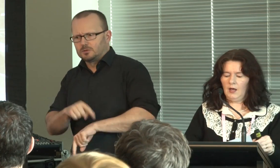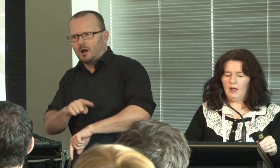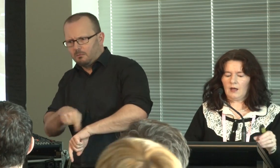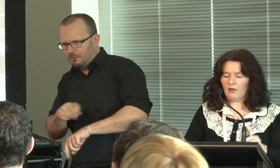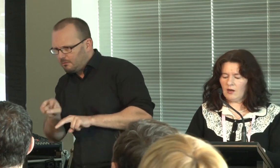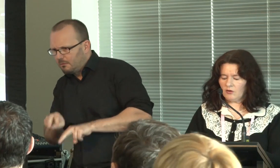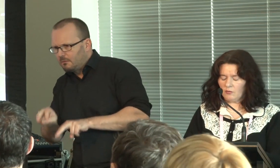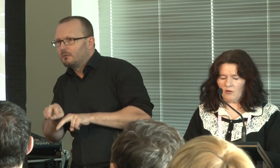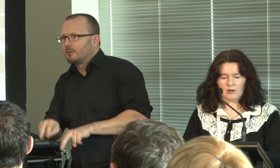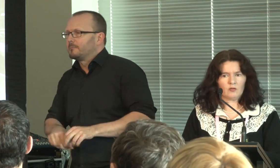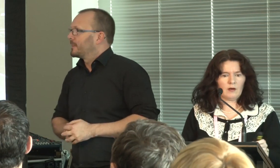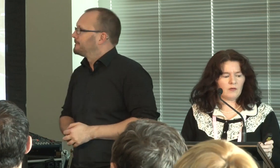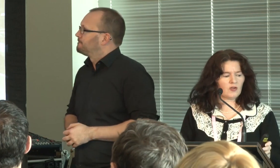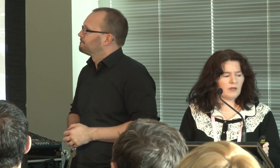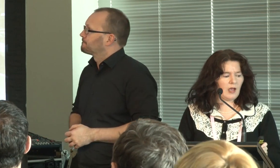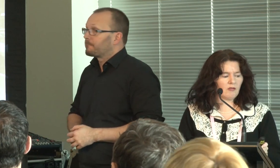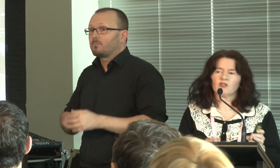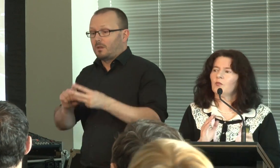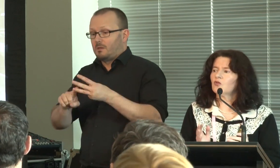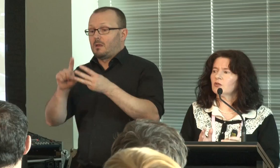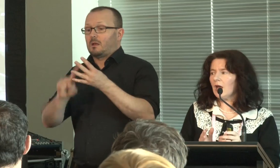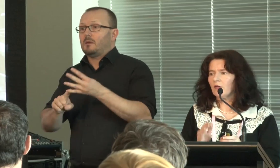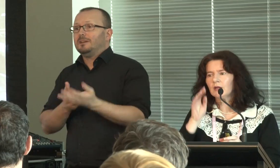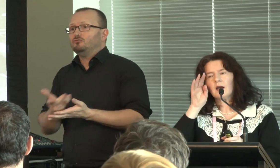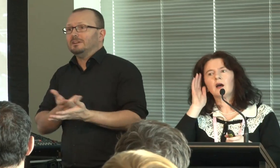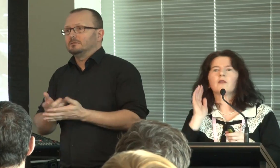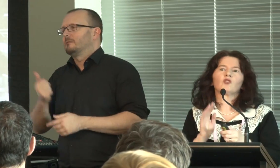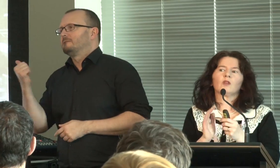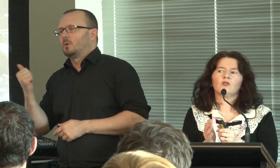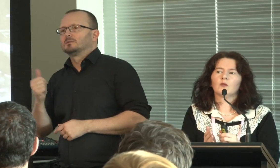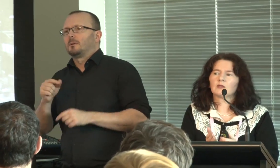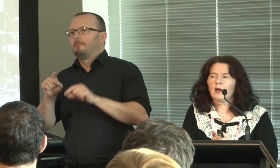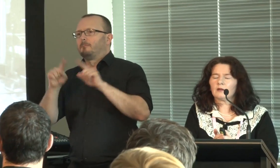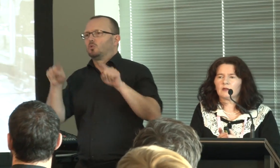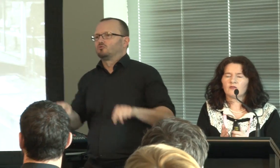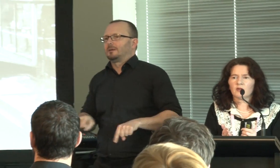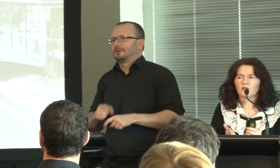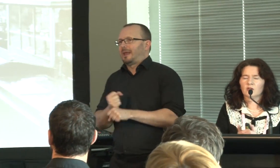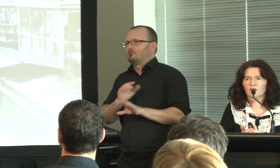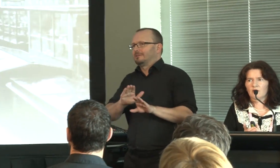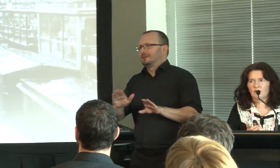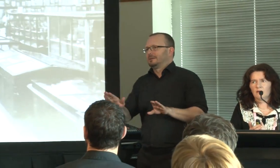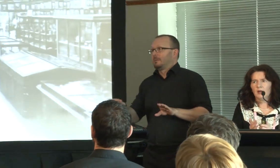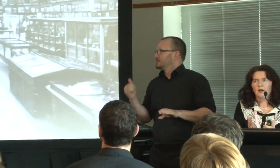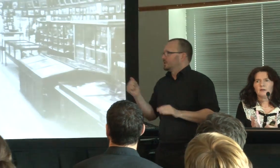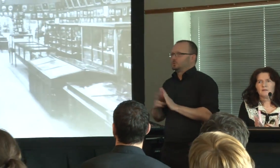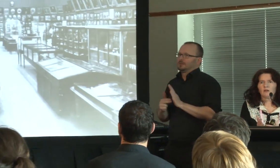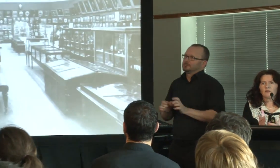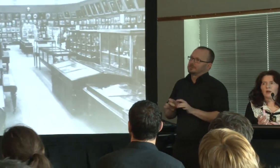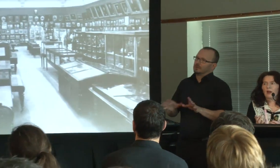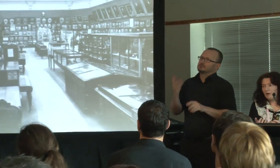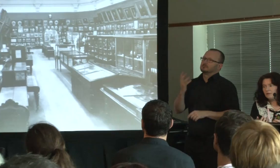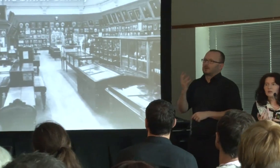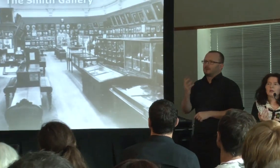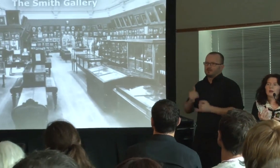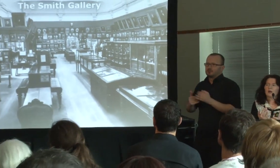Okay, the other interactive we've got is one for the Smith Gallery, it's our portrait gallery. This is where the museum started. It's very, very historical, very,